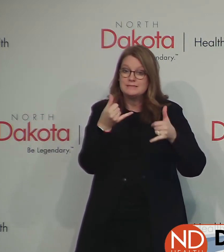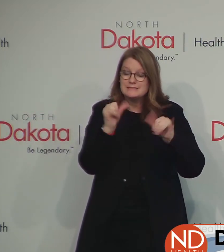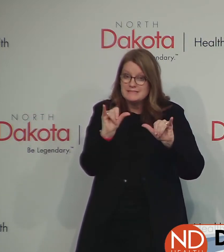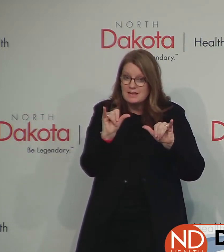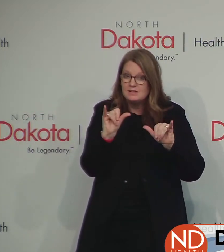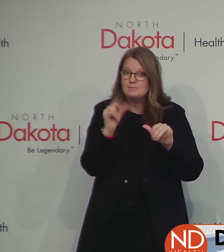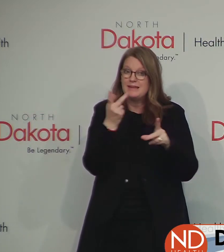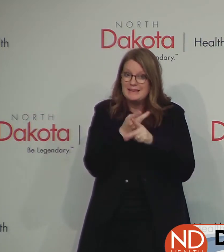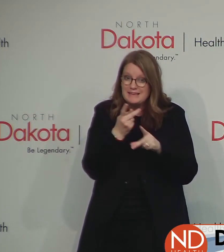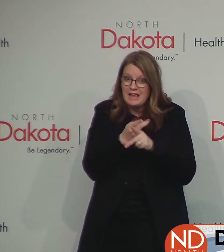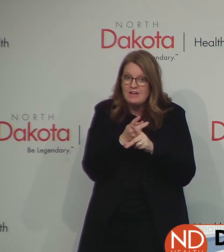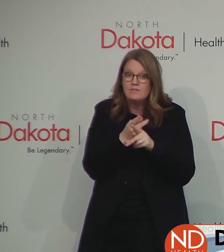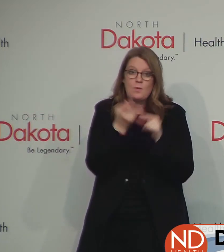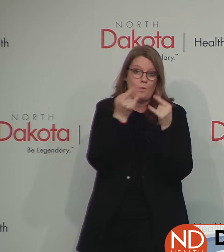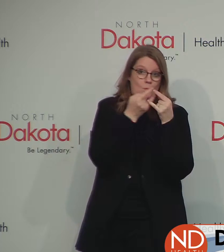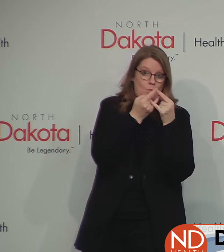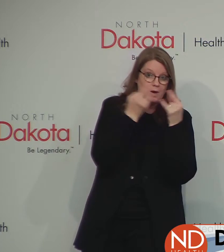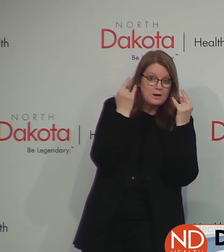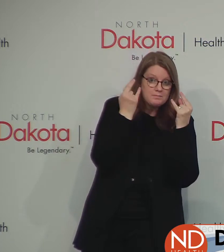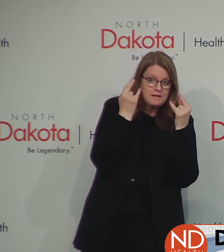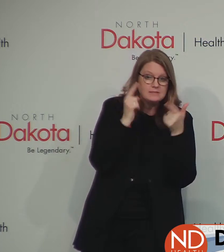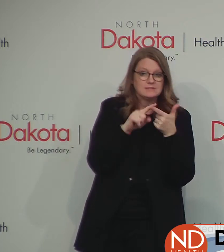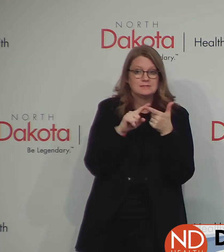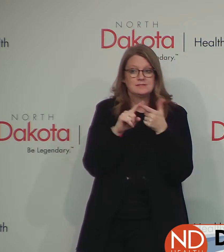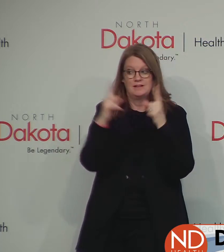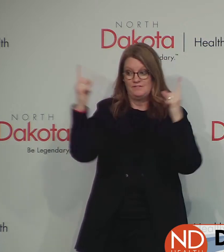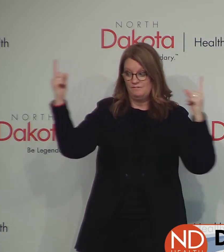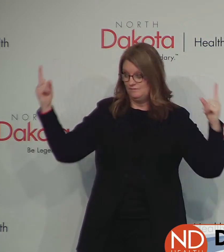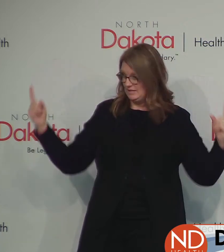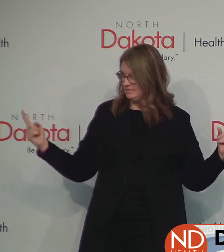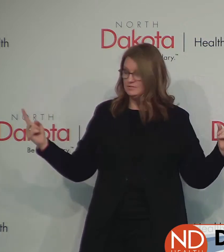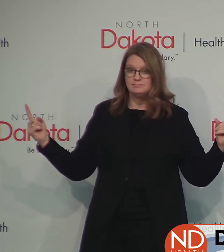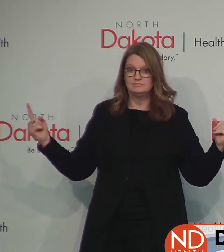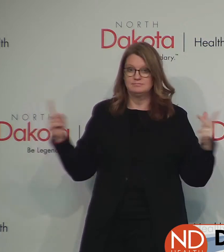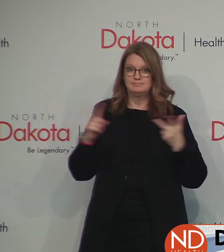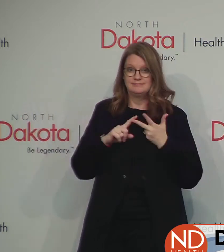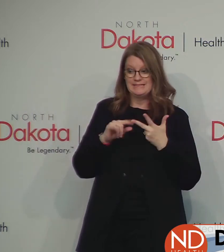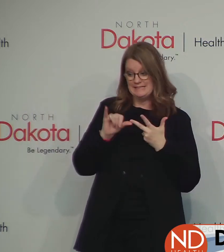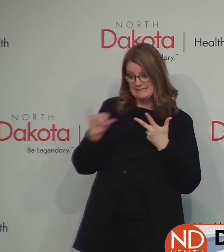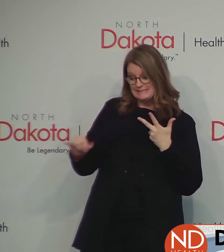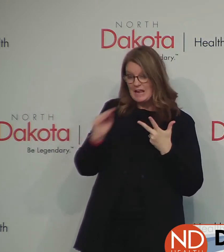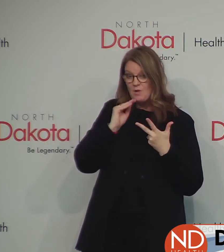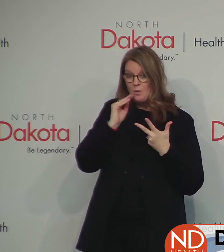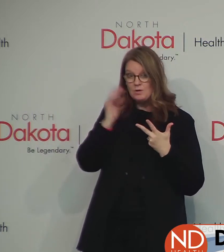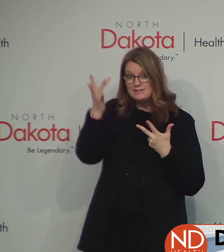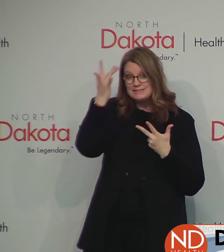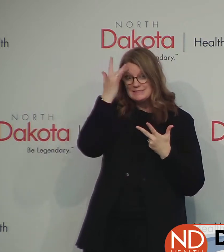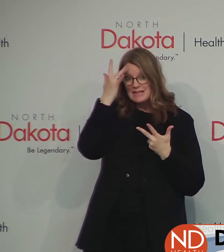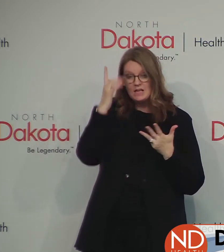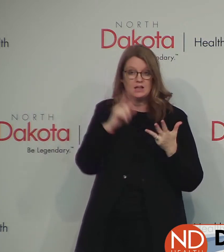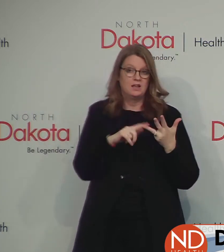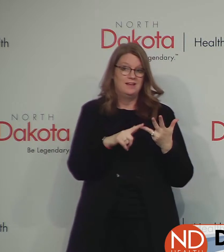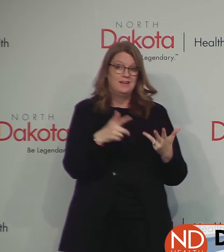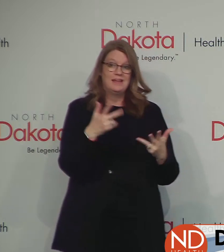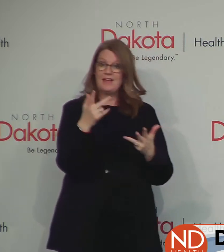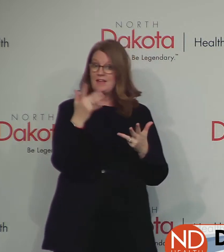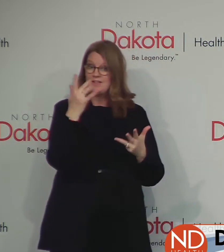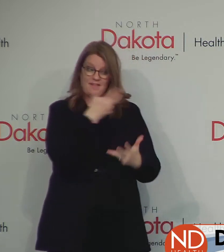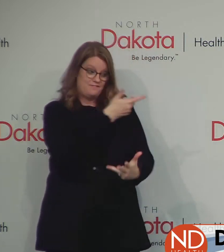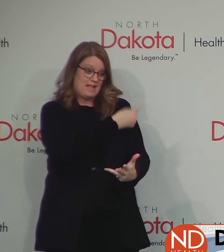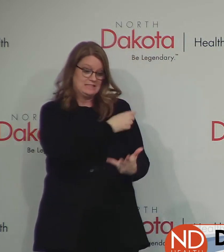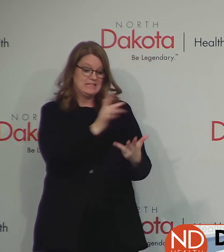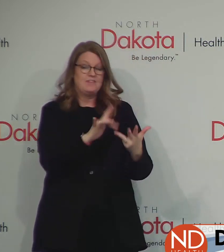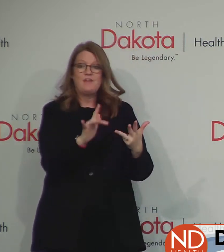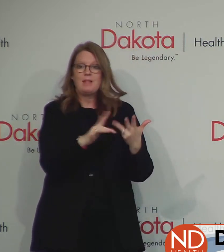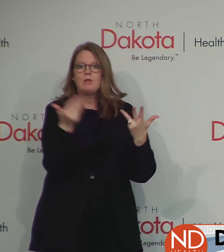COVID precautions like wearing a mask, physical distancing, staying home when you're sick, and also getting the vaccine when it's available to